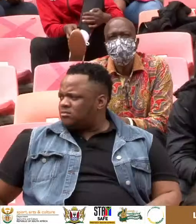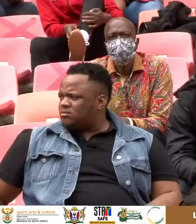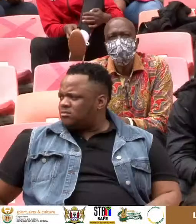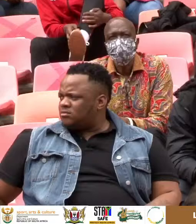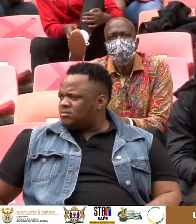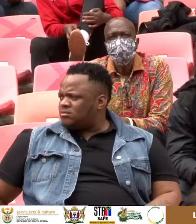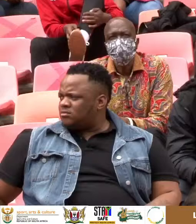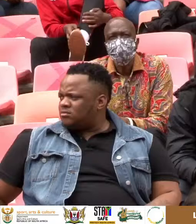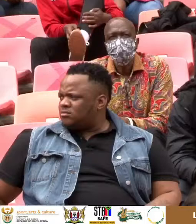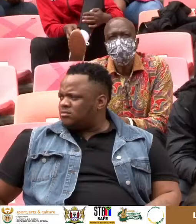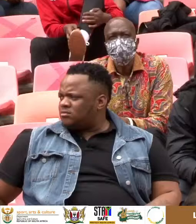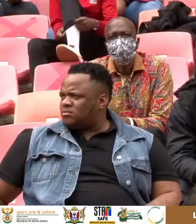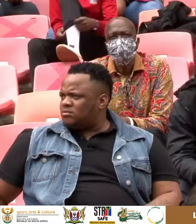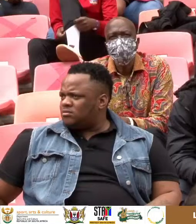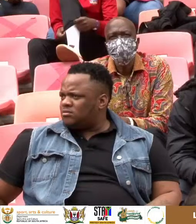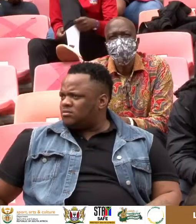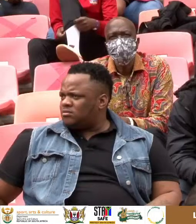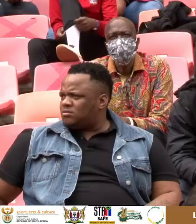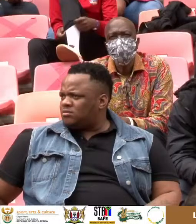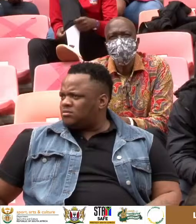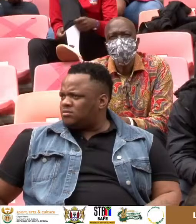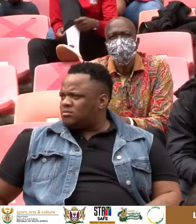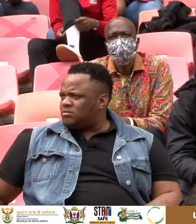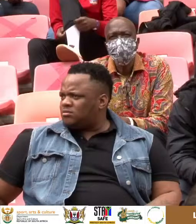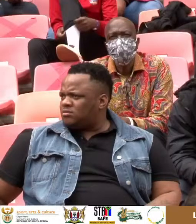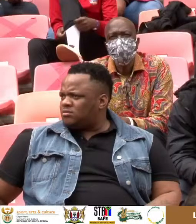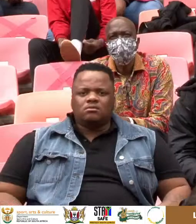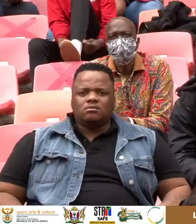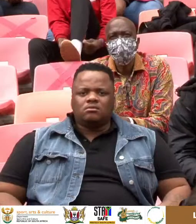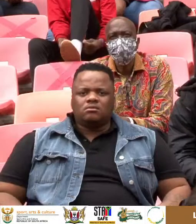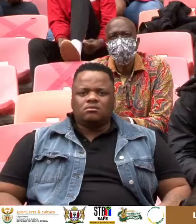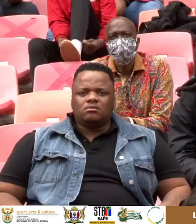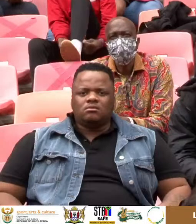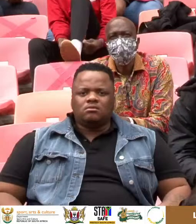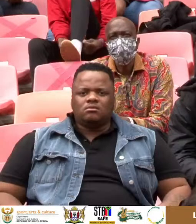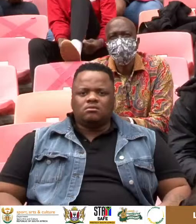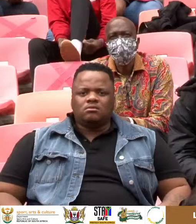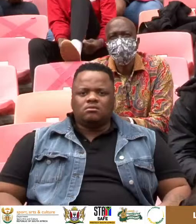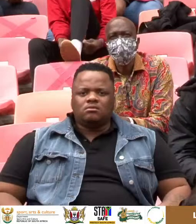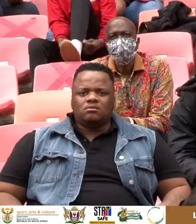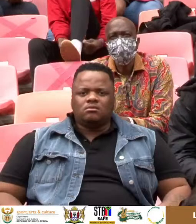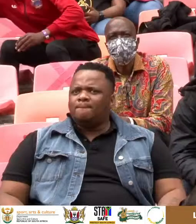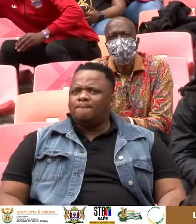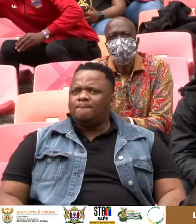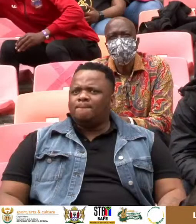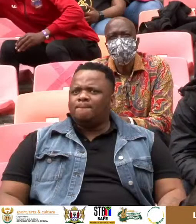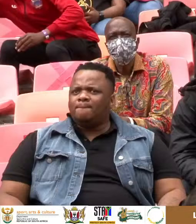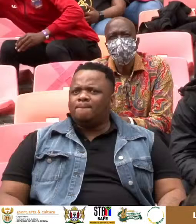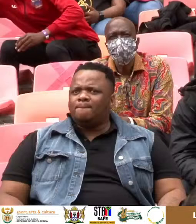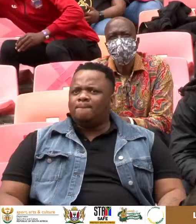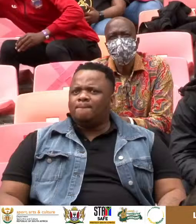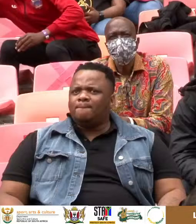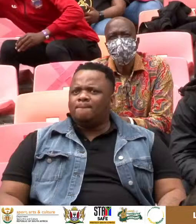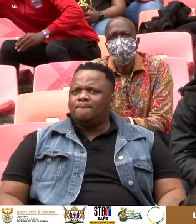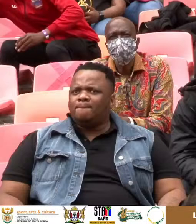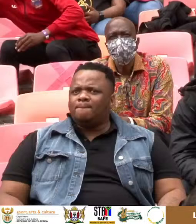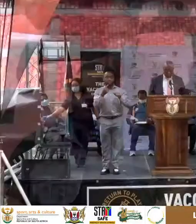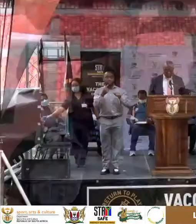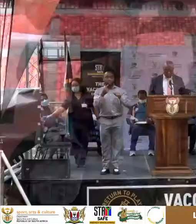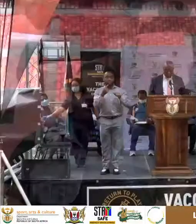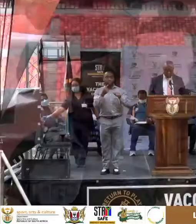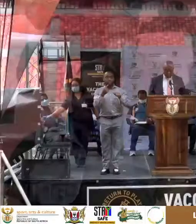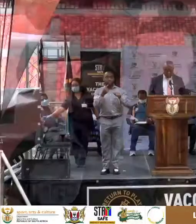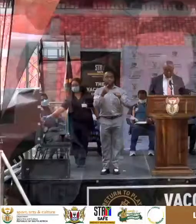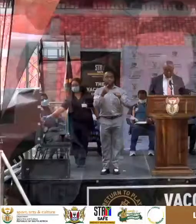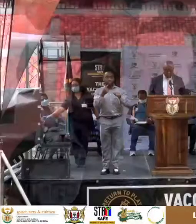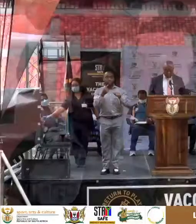esiqheleni. As the English would say, one death is one too many.